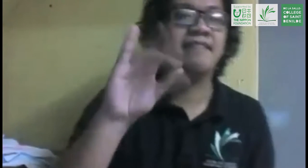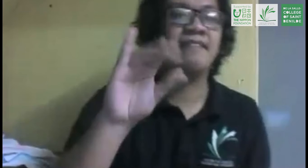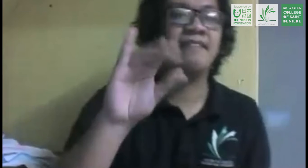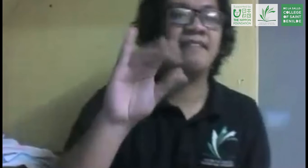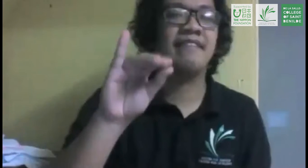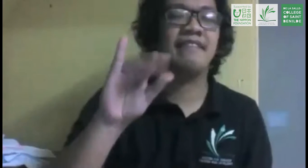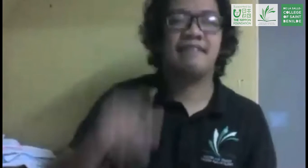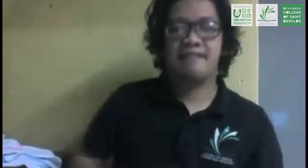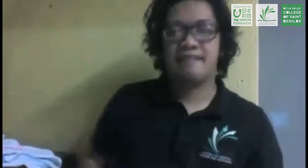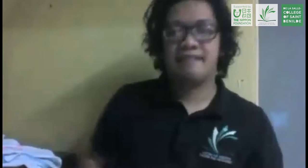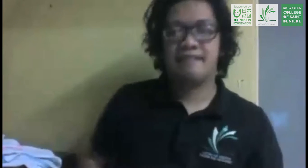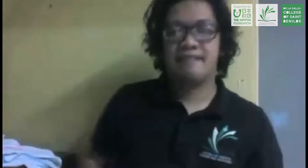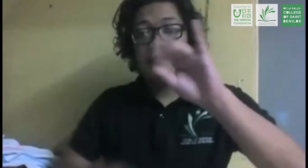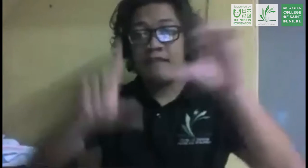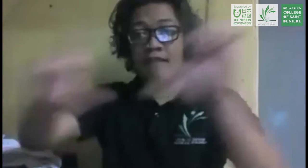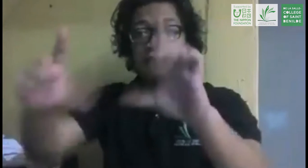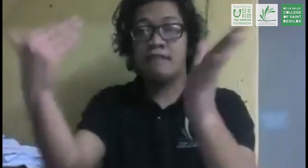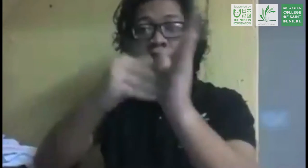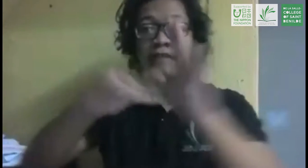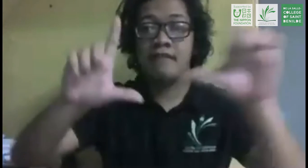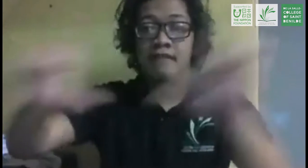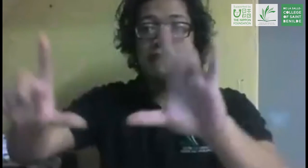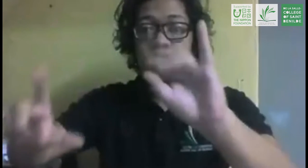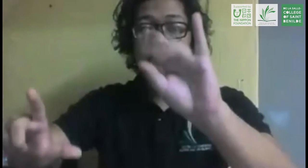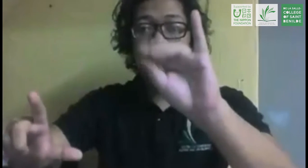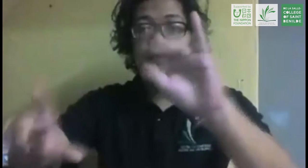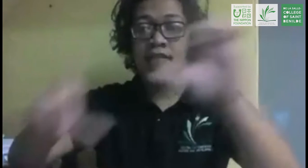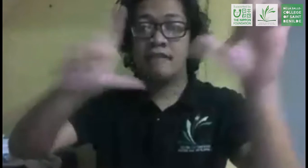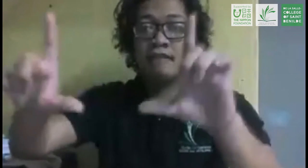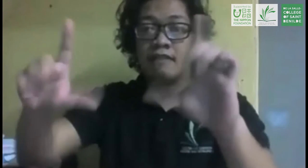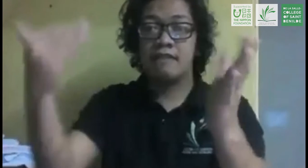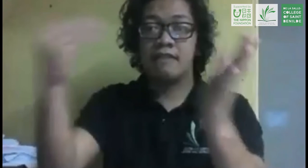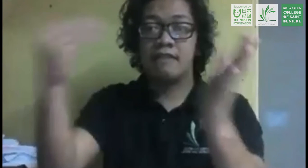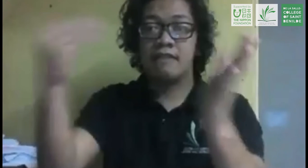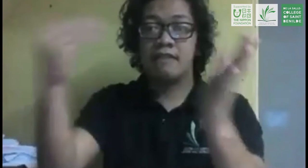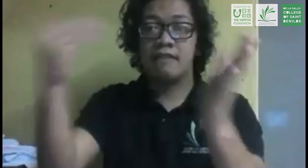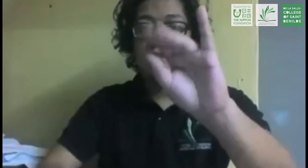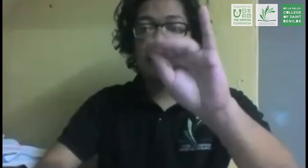actually, this and this, greater than, less than.